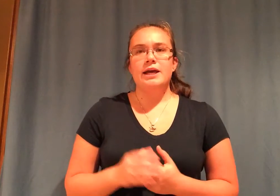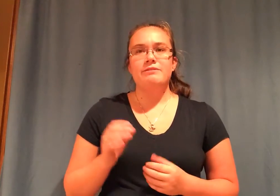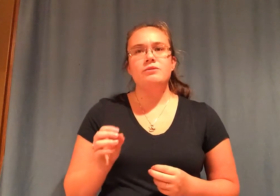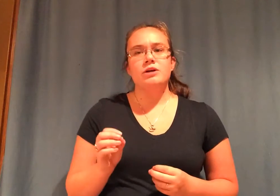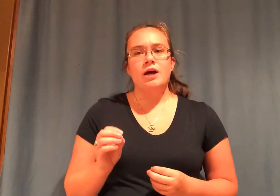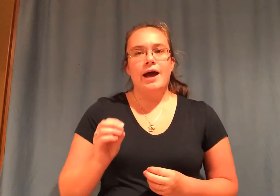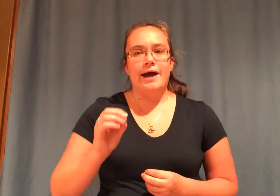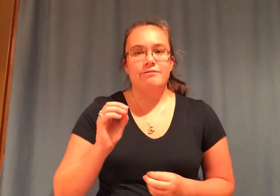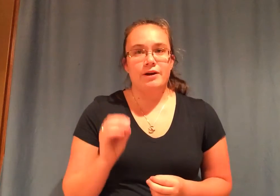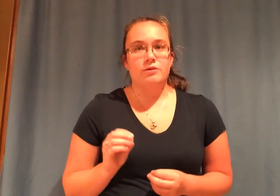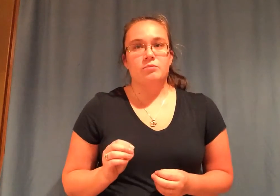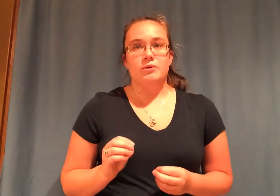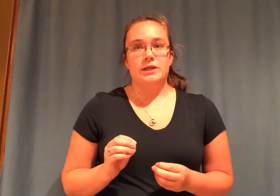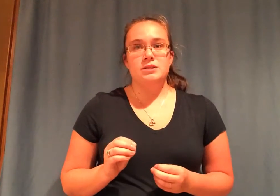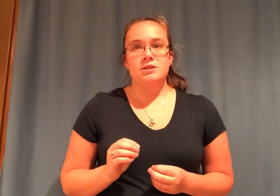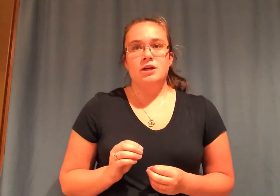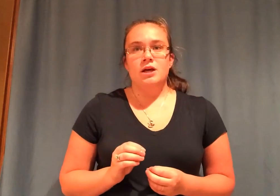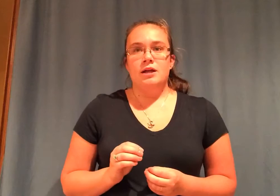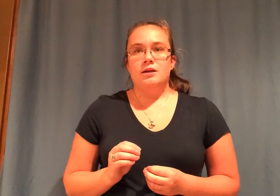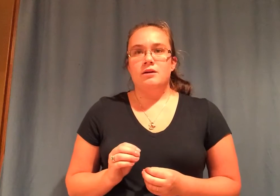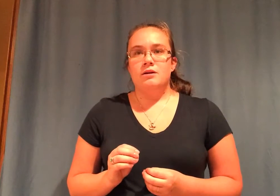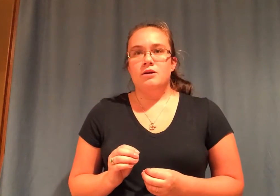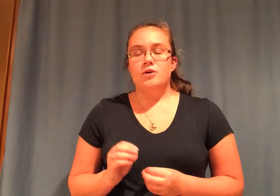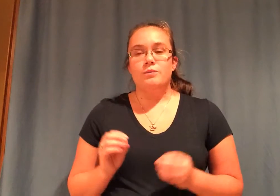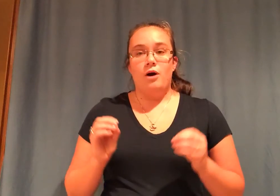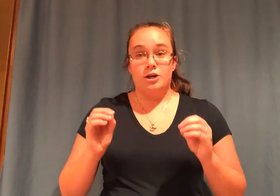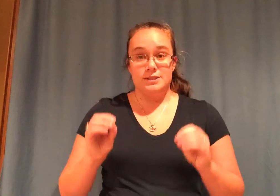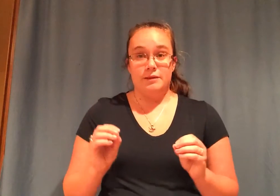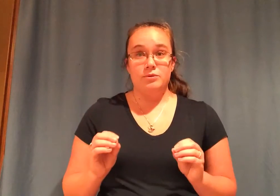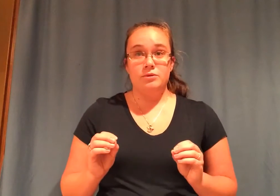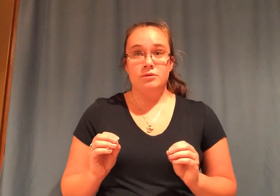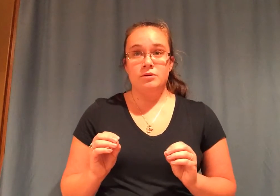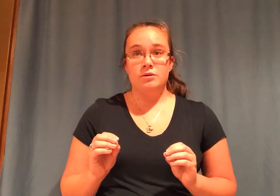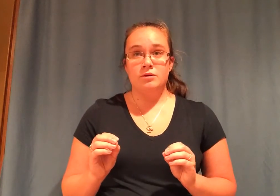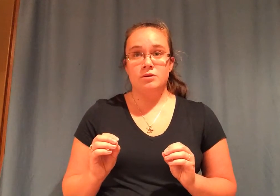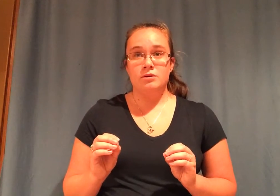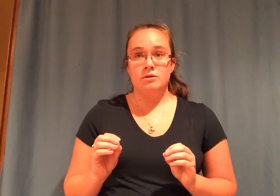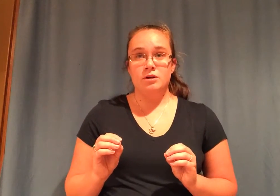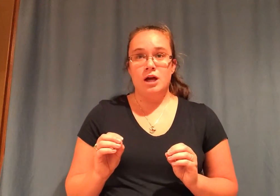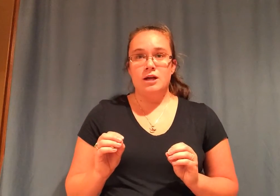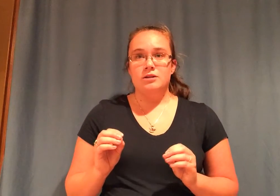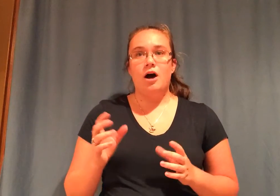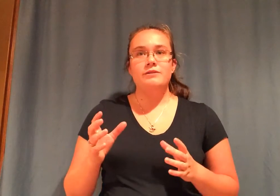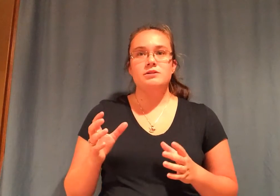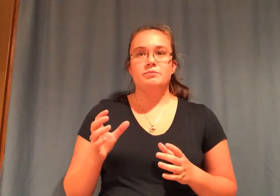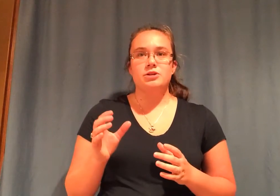If you look at federal employees who are disabled, the Office of